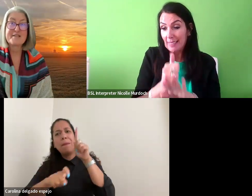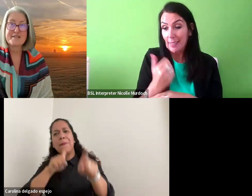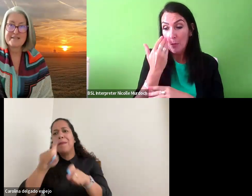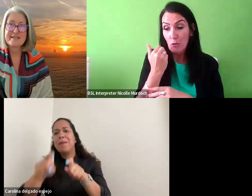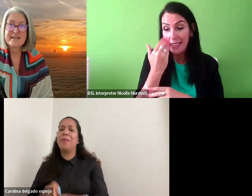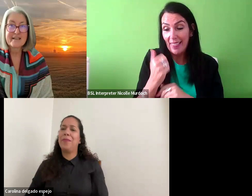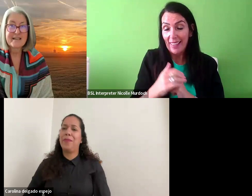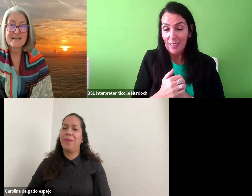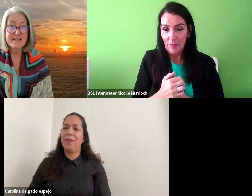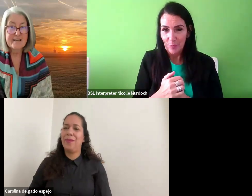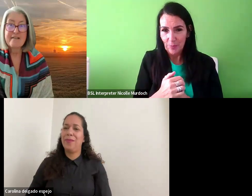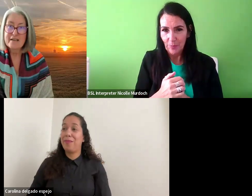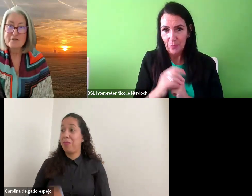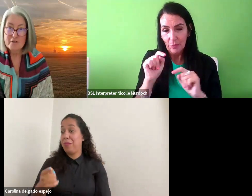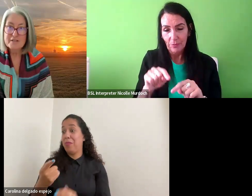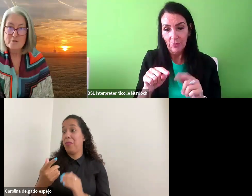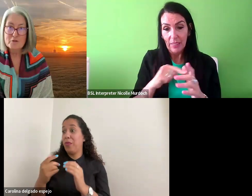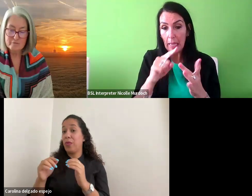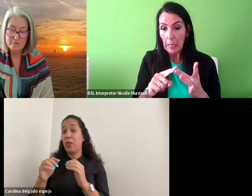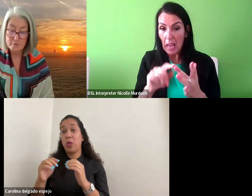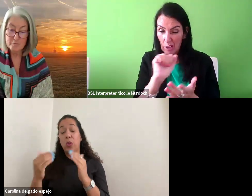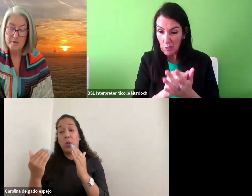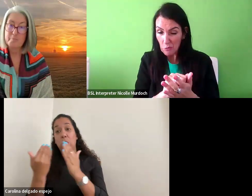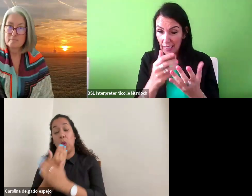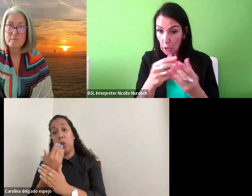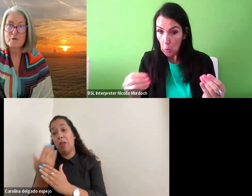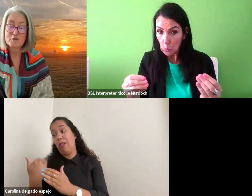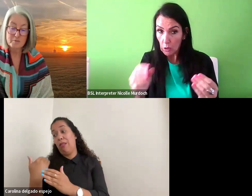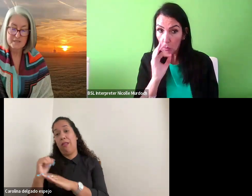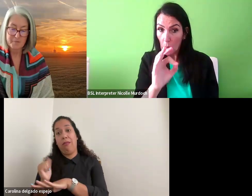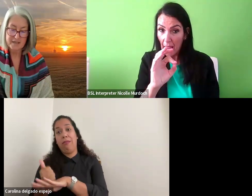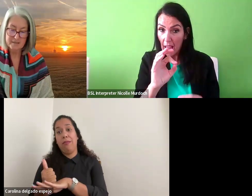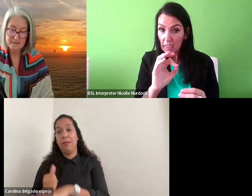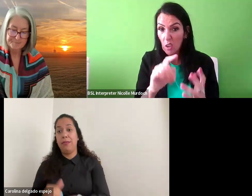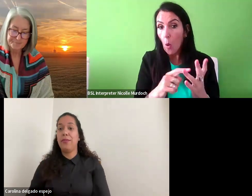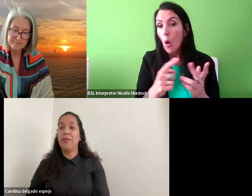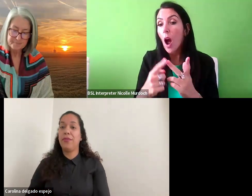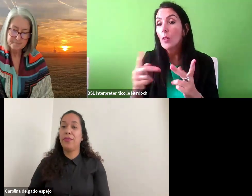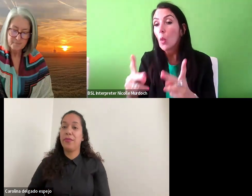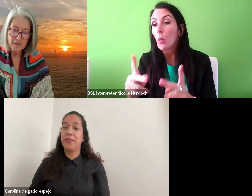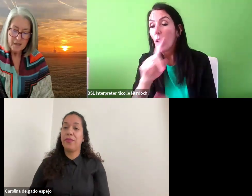the question, is AI even the right solution for your problem, or should it be something else?